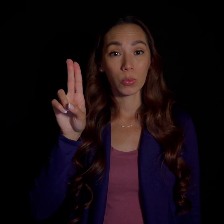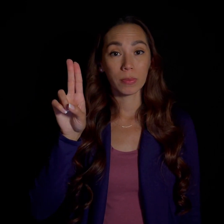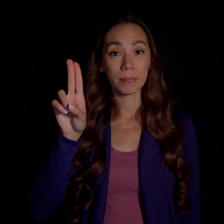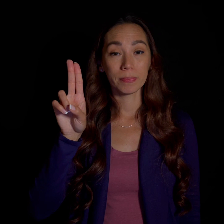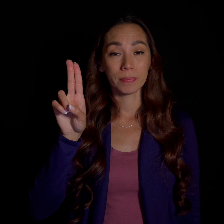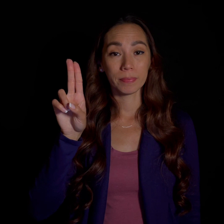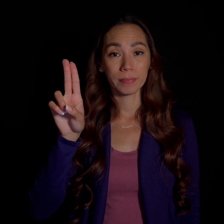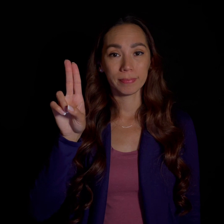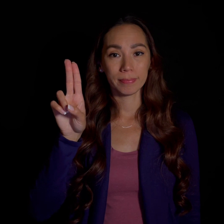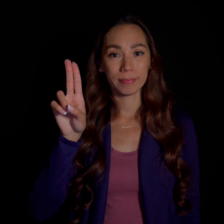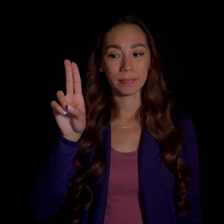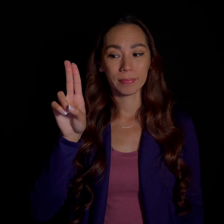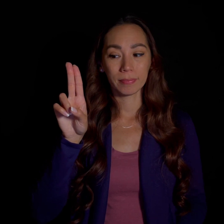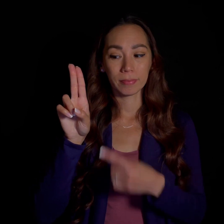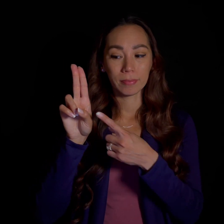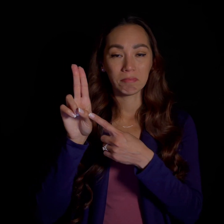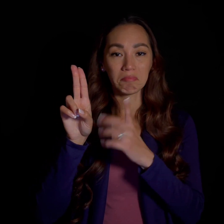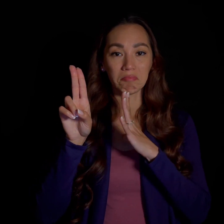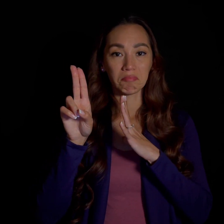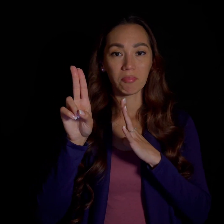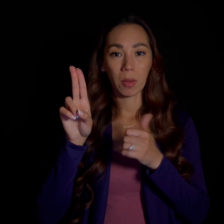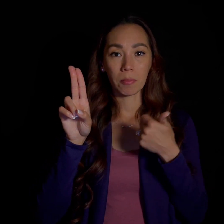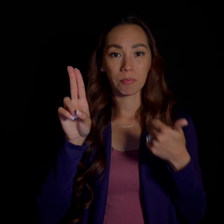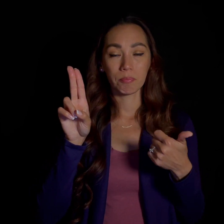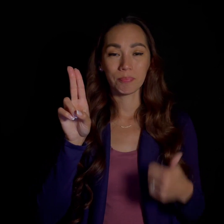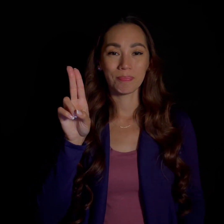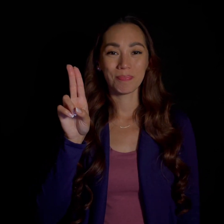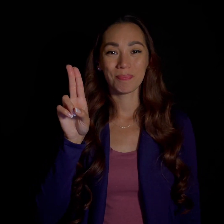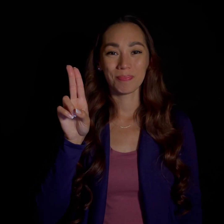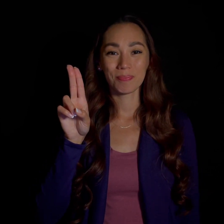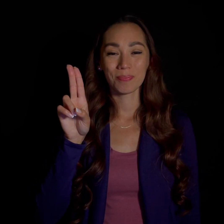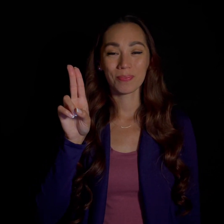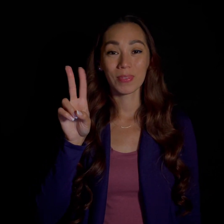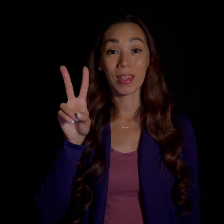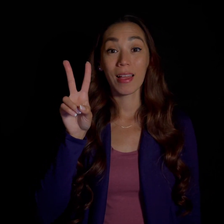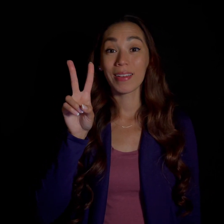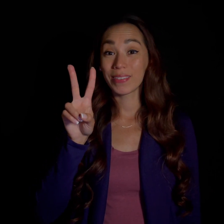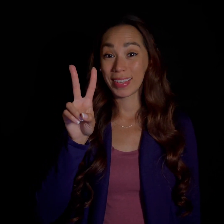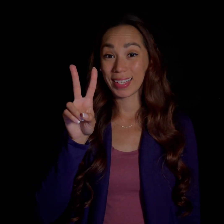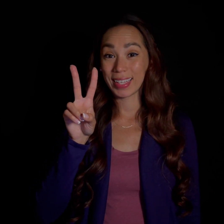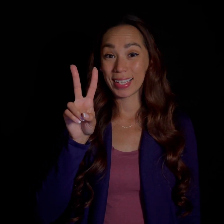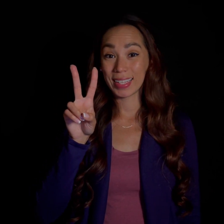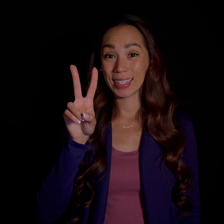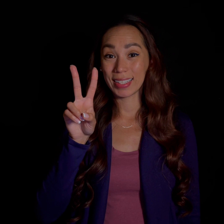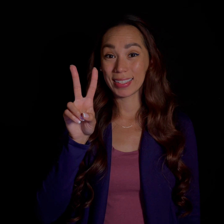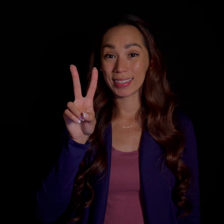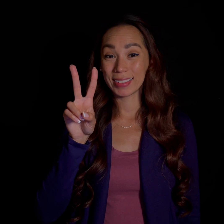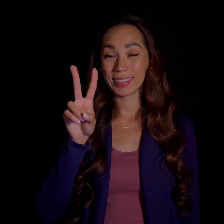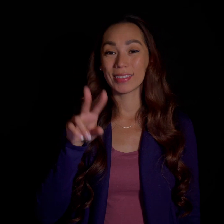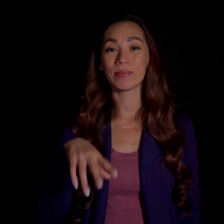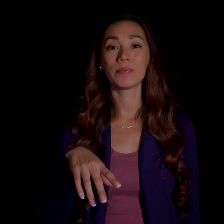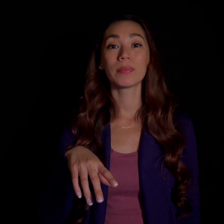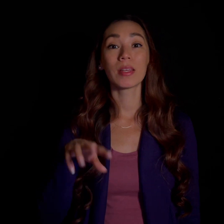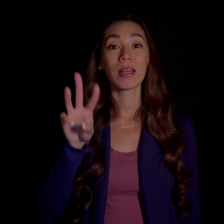Moving on to U is the two fingers smushed together. V is like the